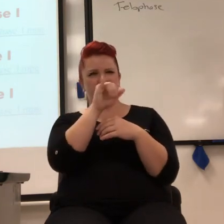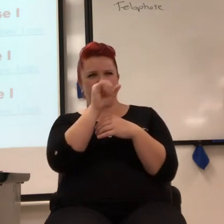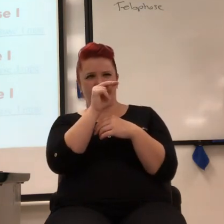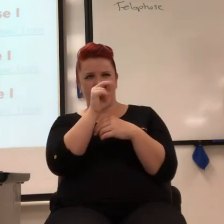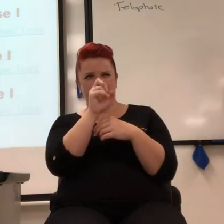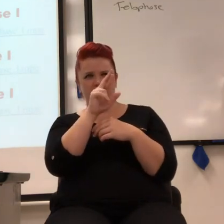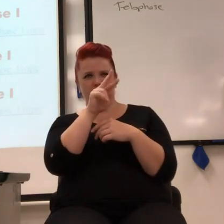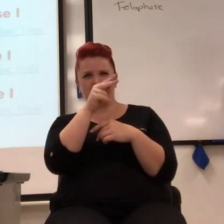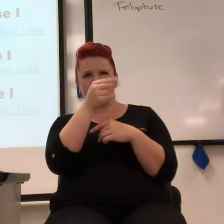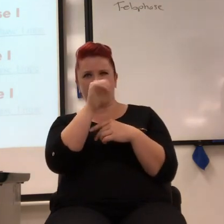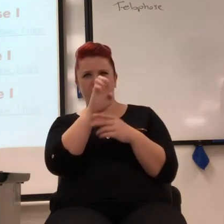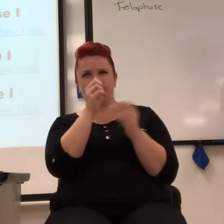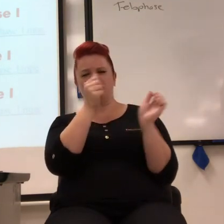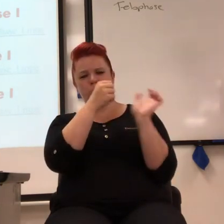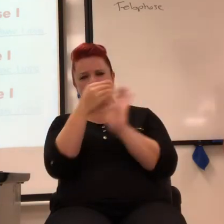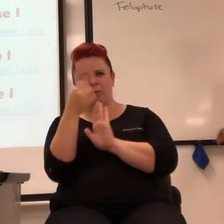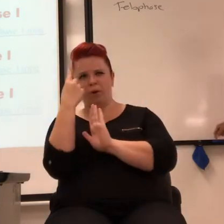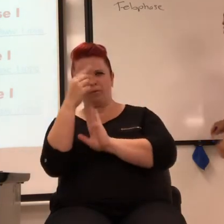of it that way.